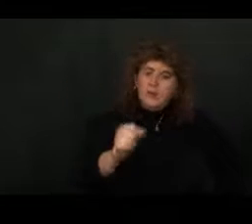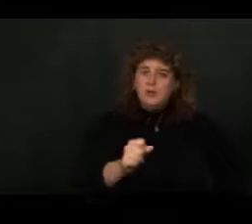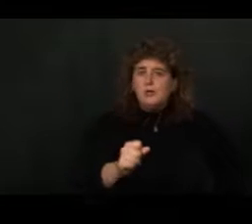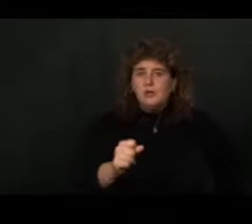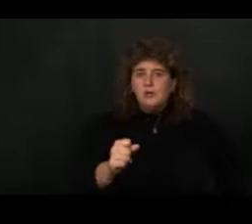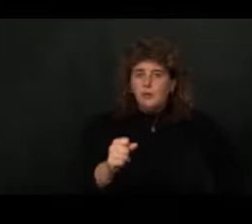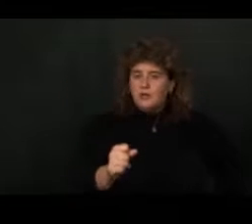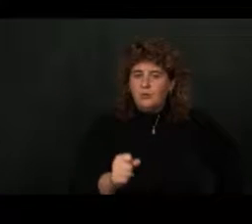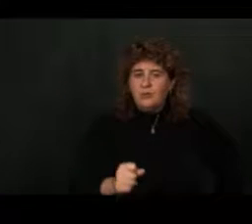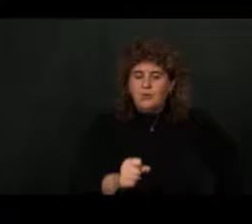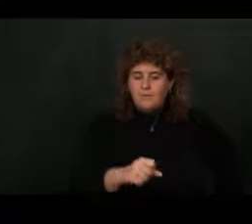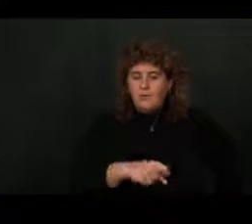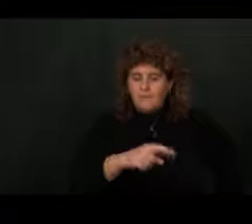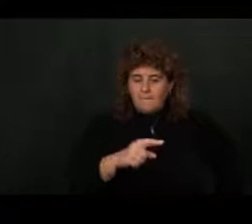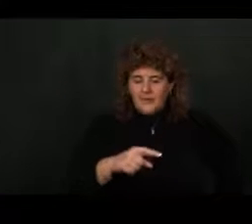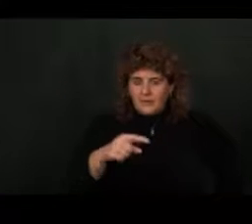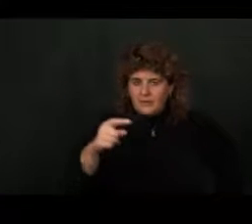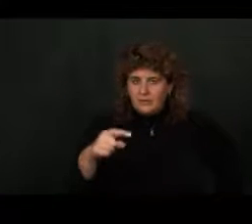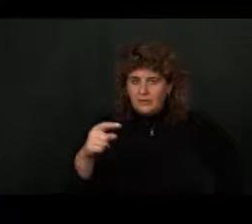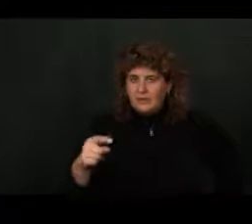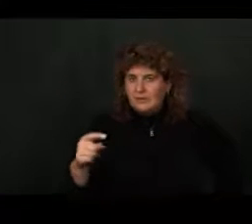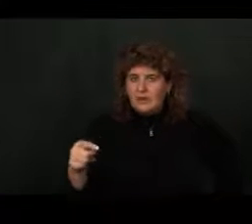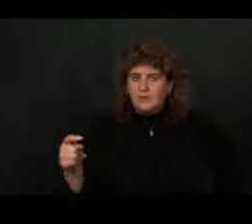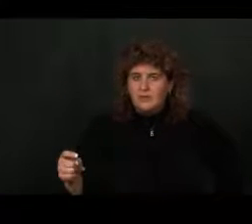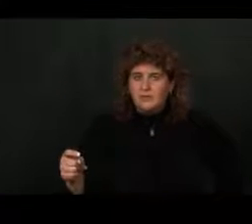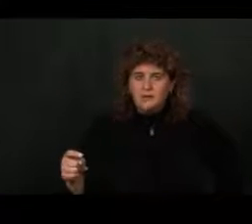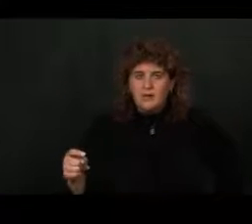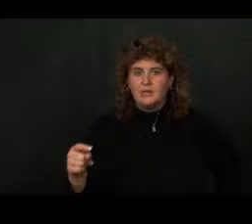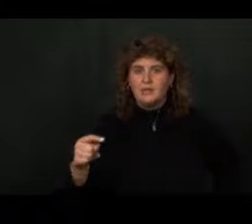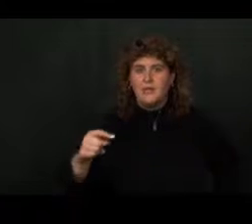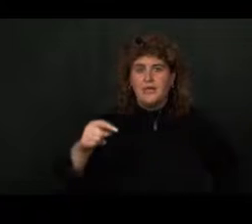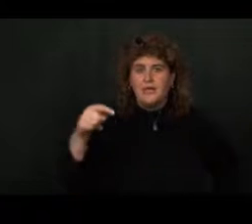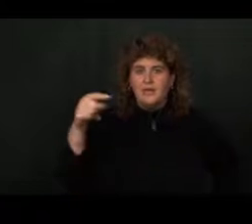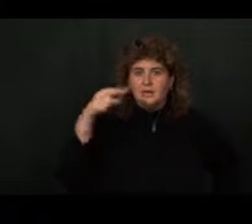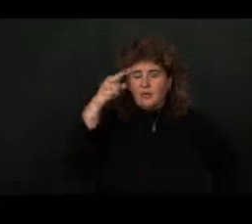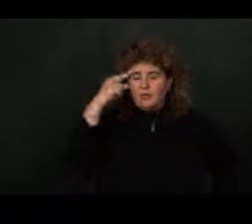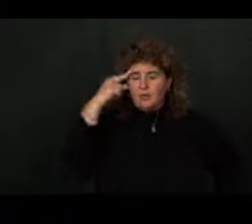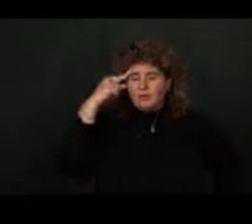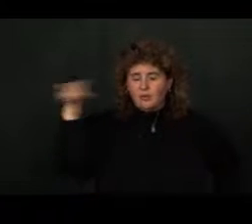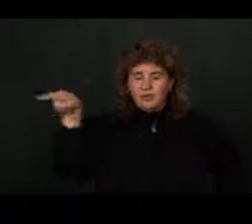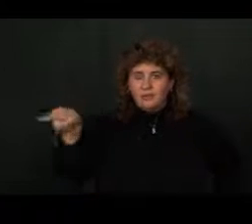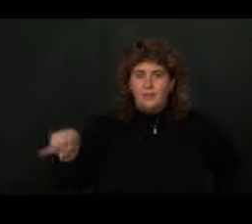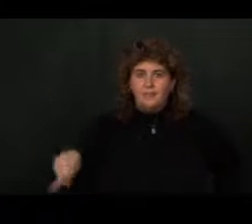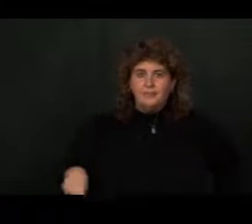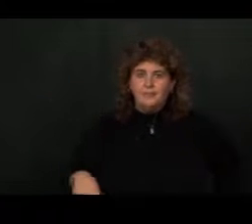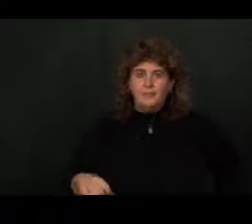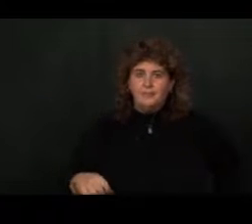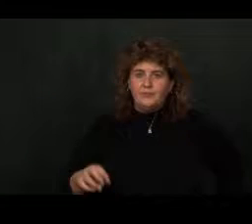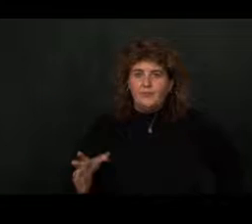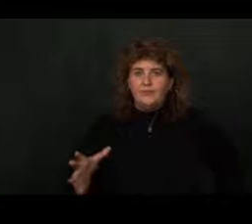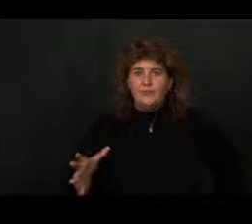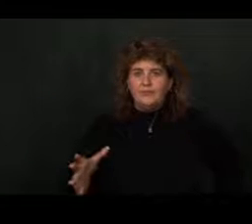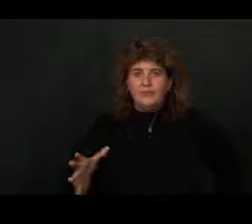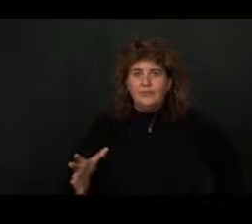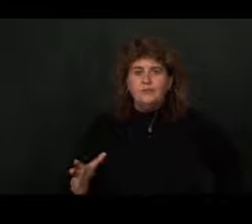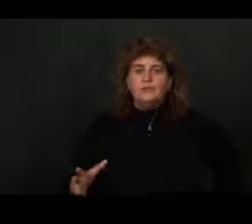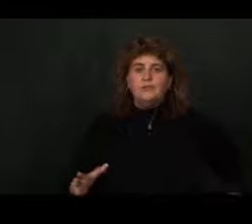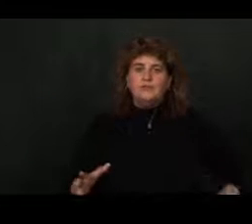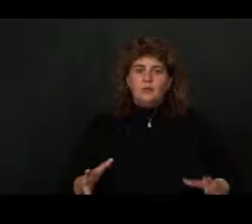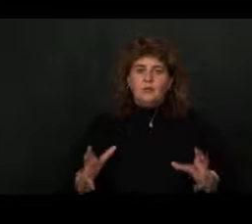know when you read beta hemolytic gram-positive cocci, I know you're going group A strep. I know you. But you